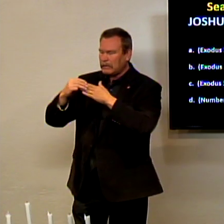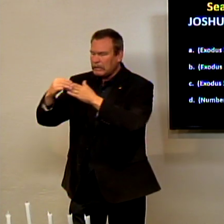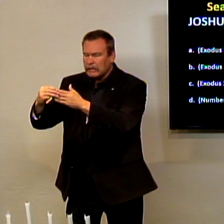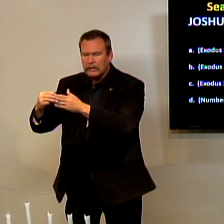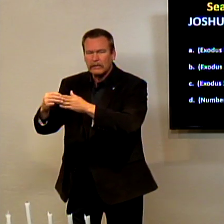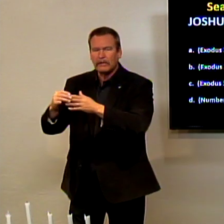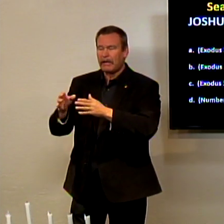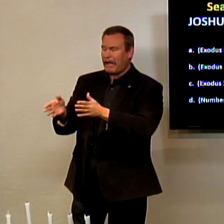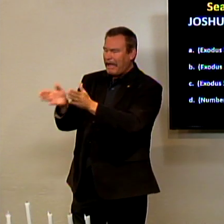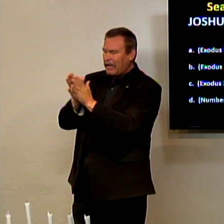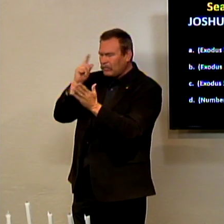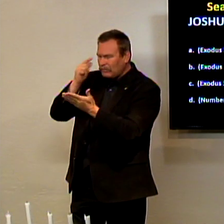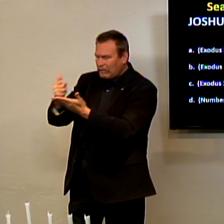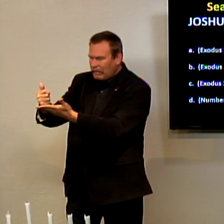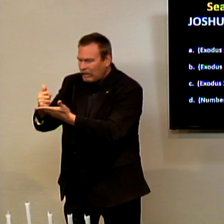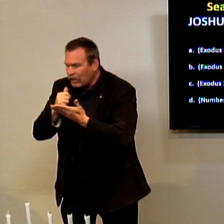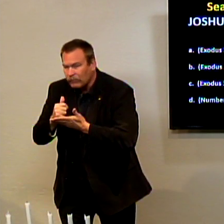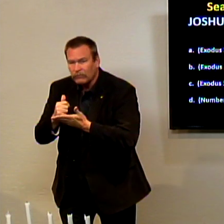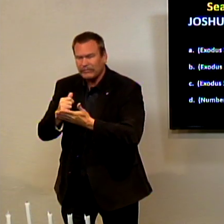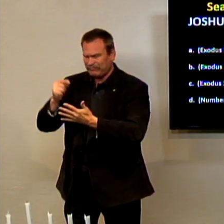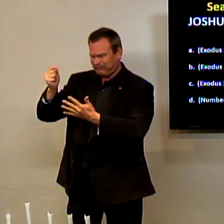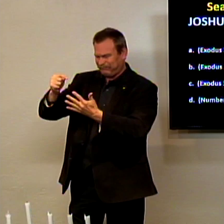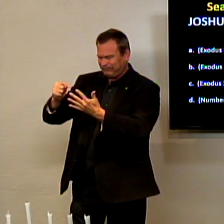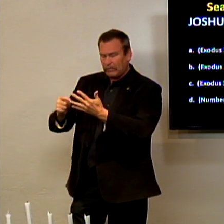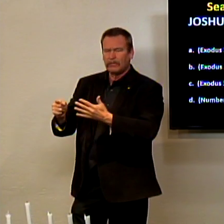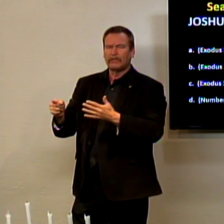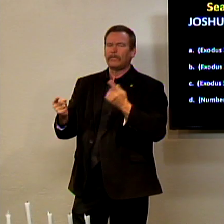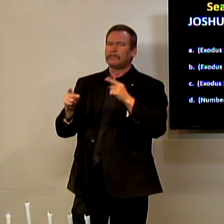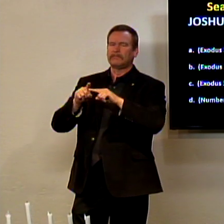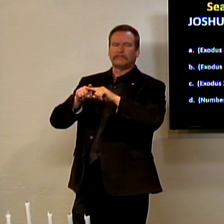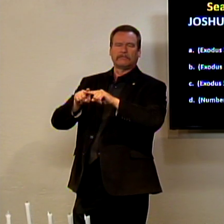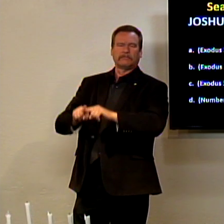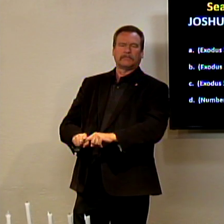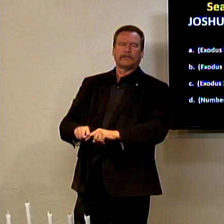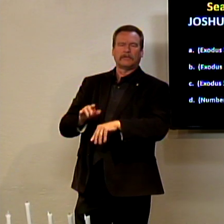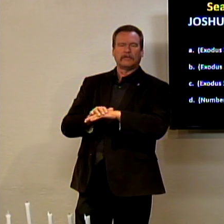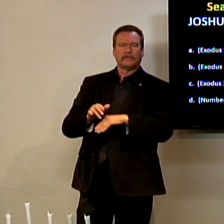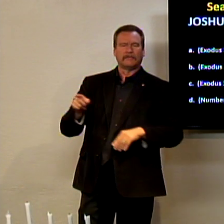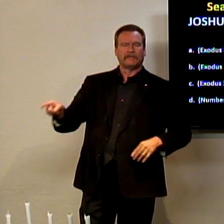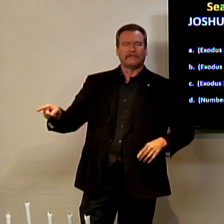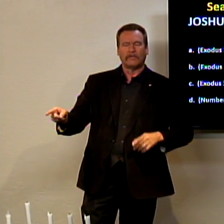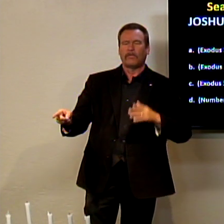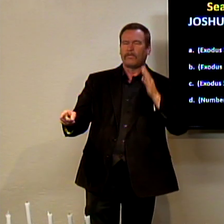He relied on Joshua, and the two of them were a team. They relied on each other.